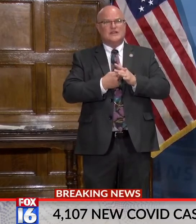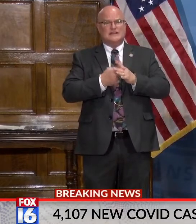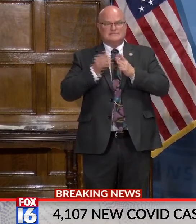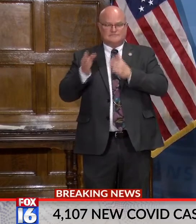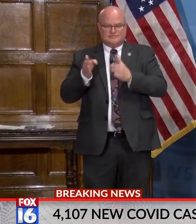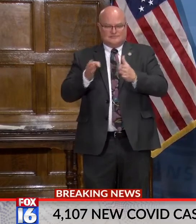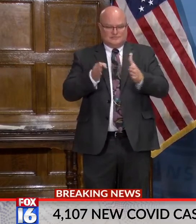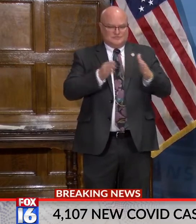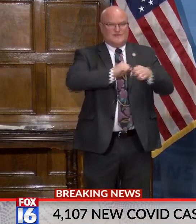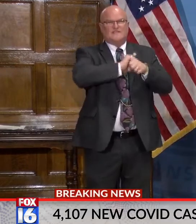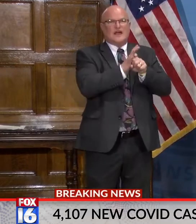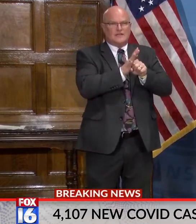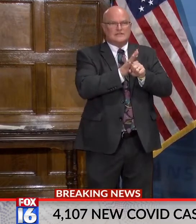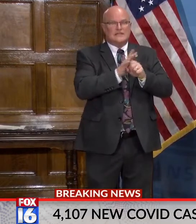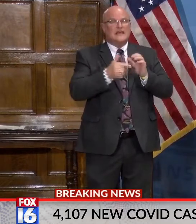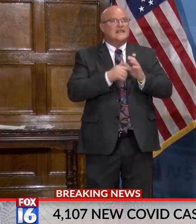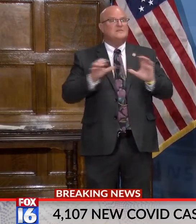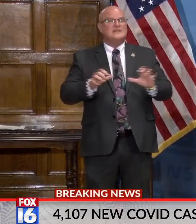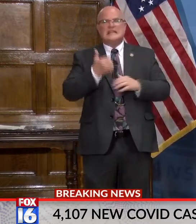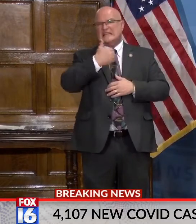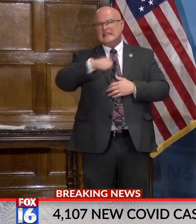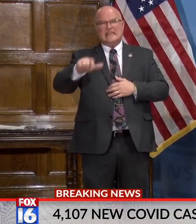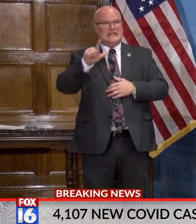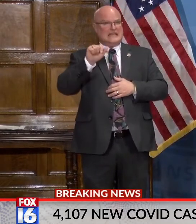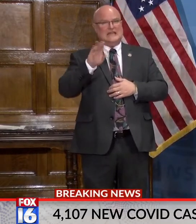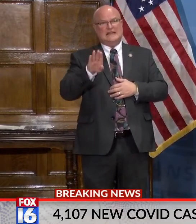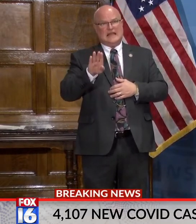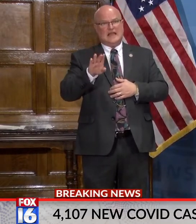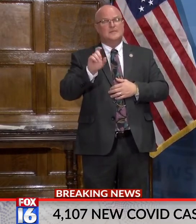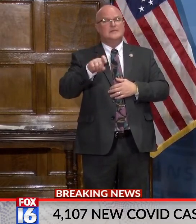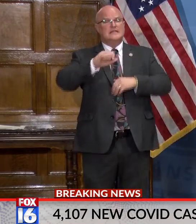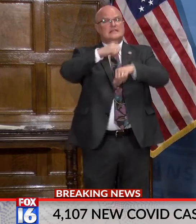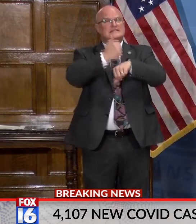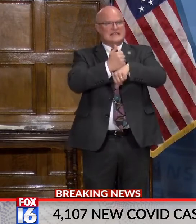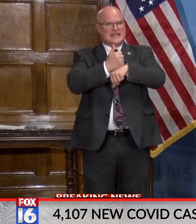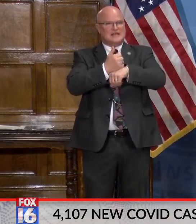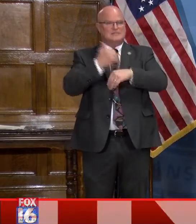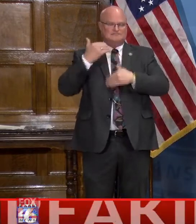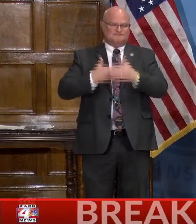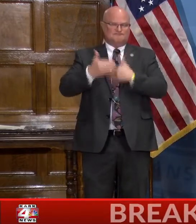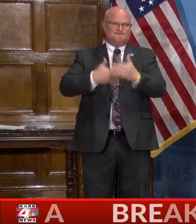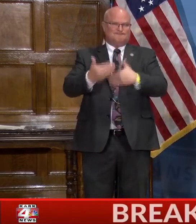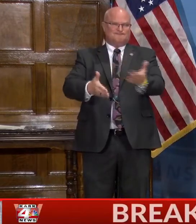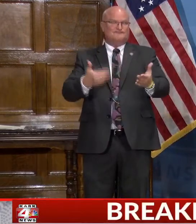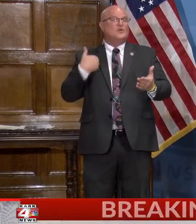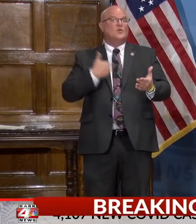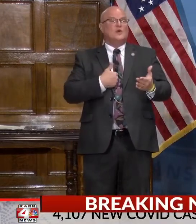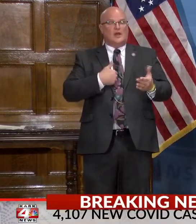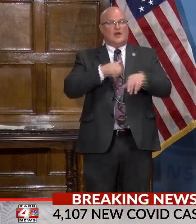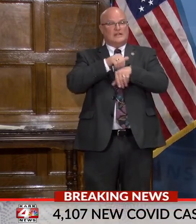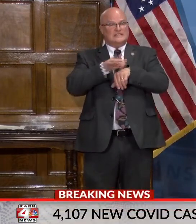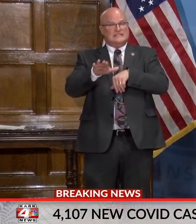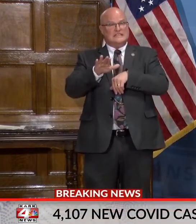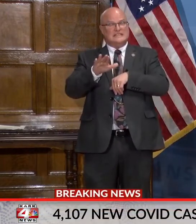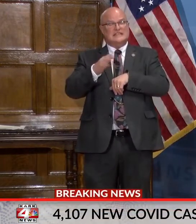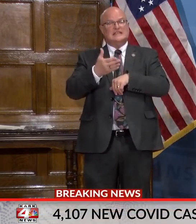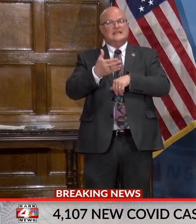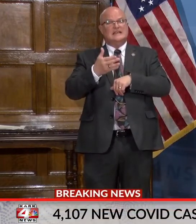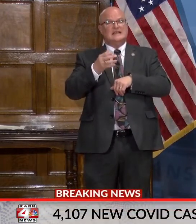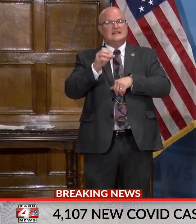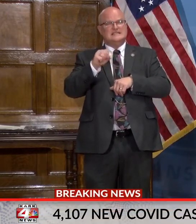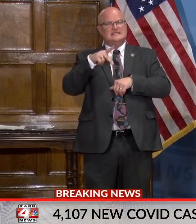of viruses. This can be done in any laboratory. You just need to set it up and get it to run. So we are sending specimens there. We're attempting